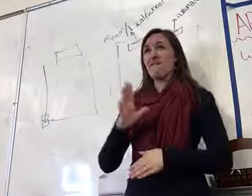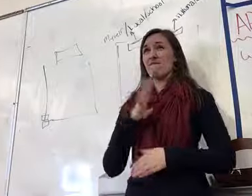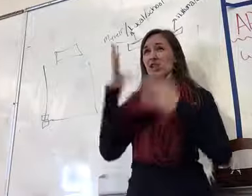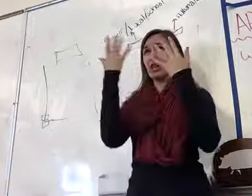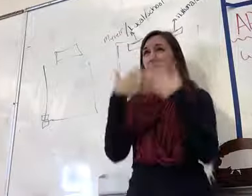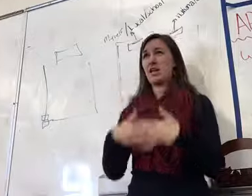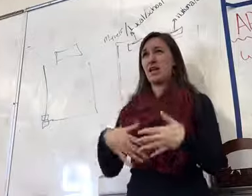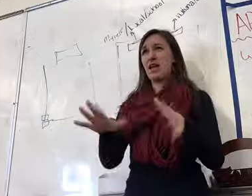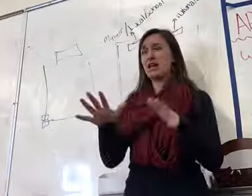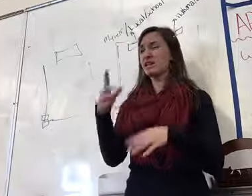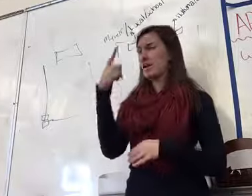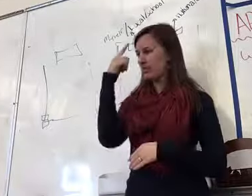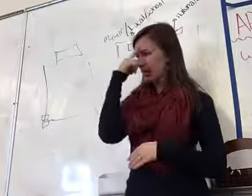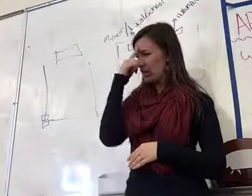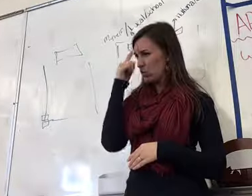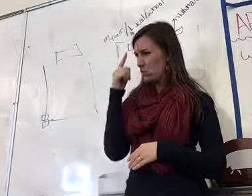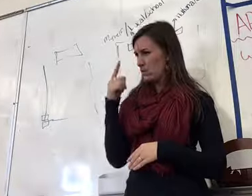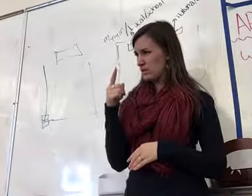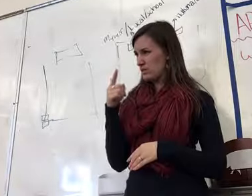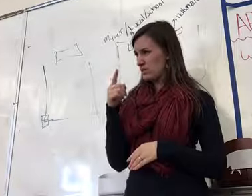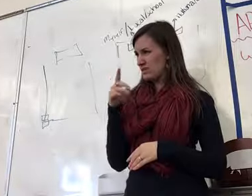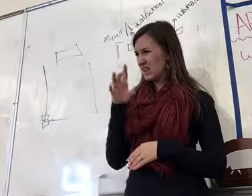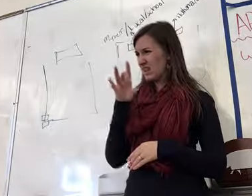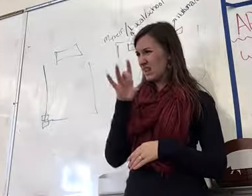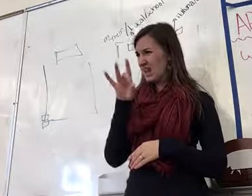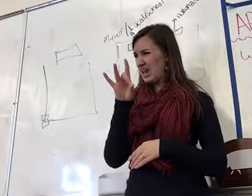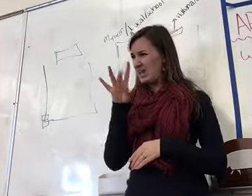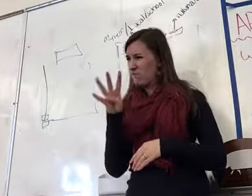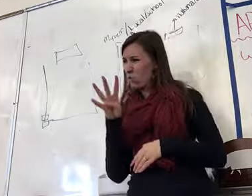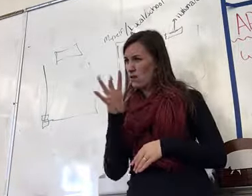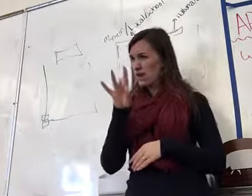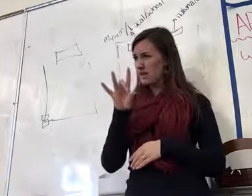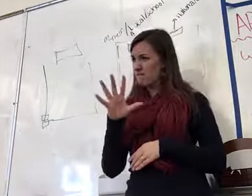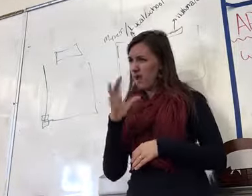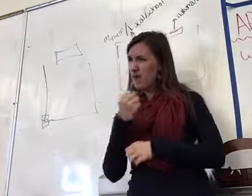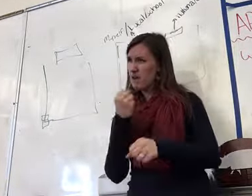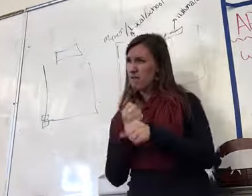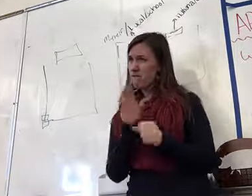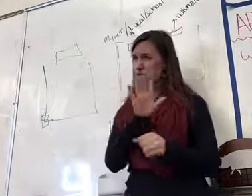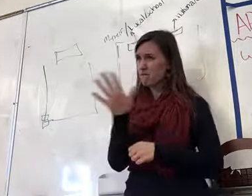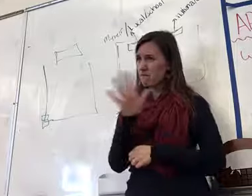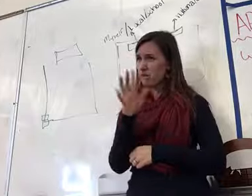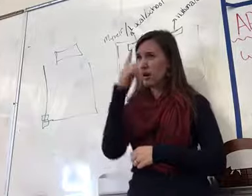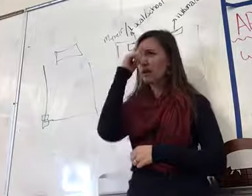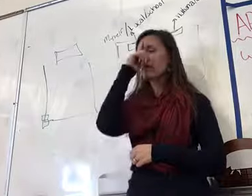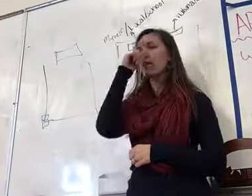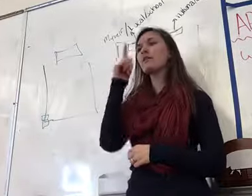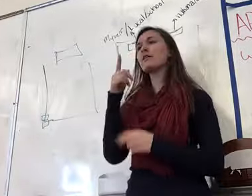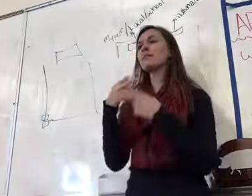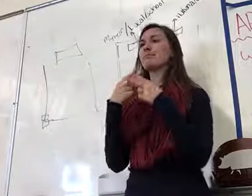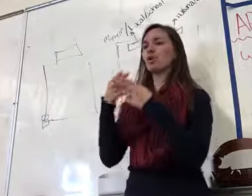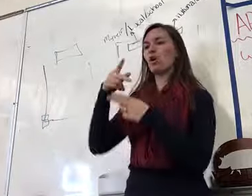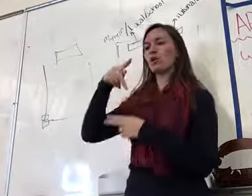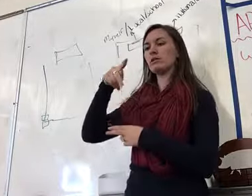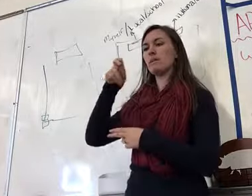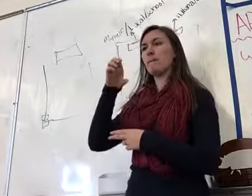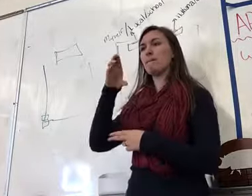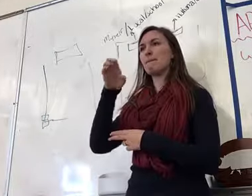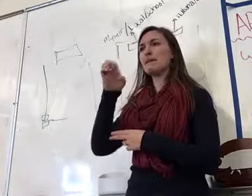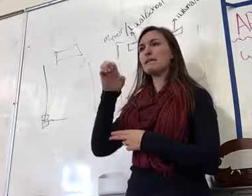was in 84, 85, something like that. I think the peace treaty is signed in 83, but we don't really have an